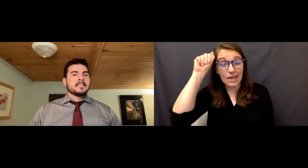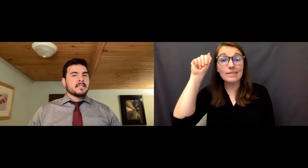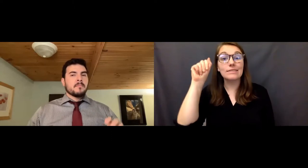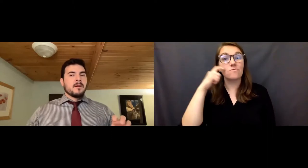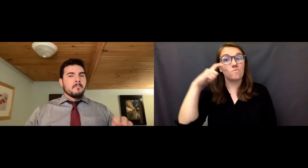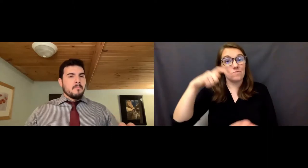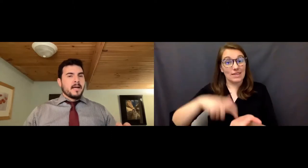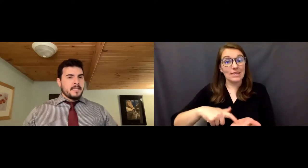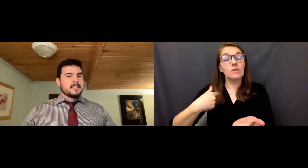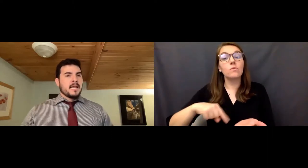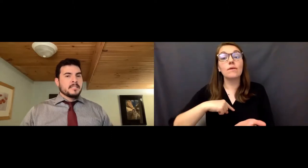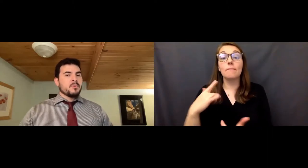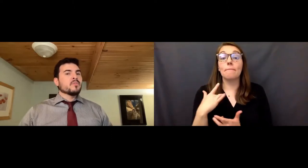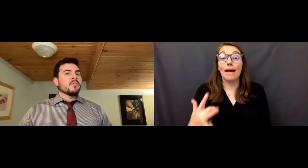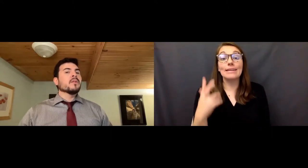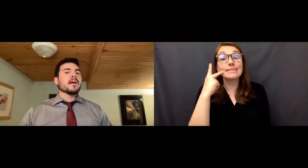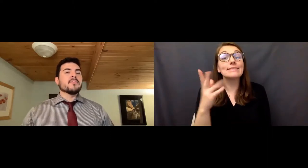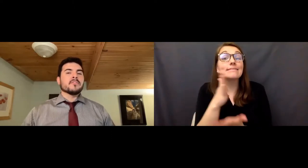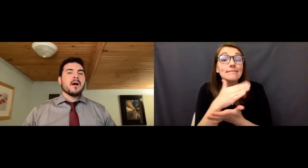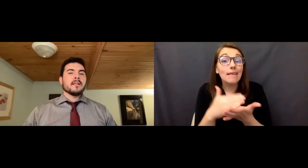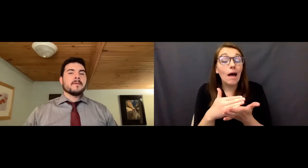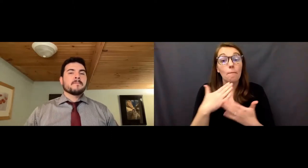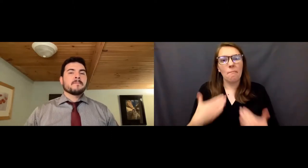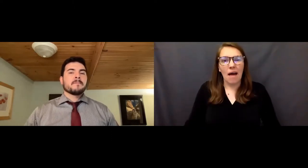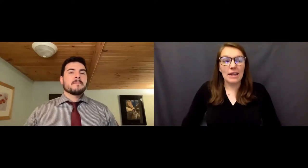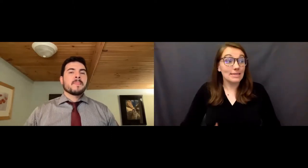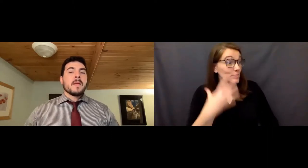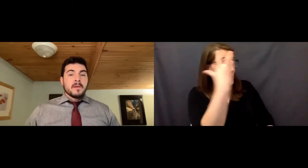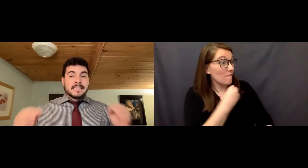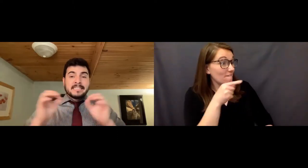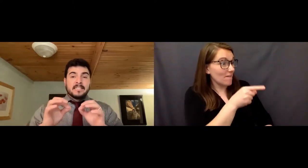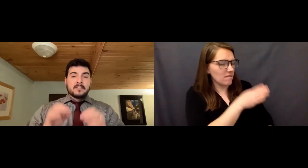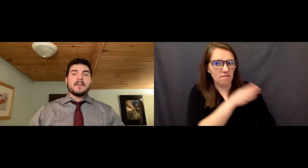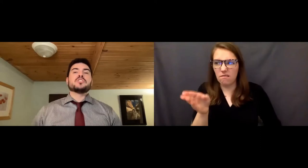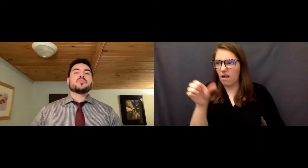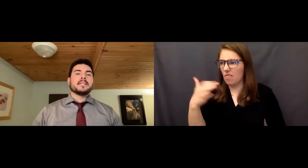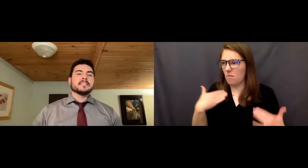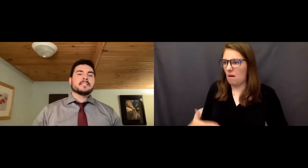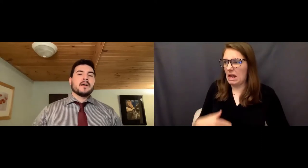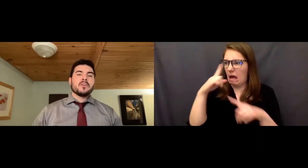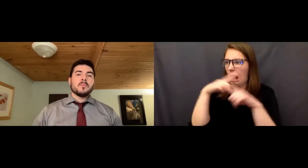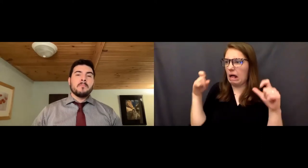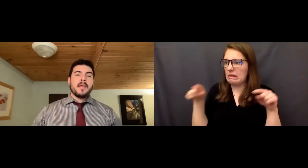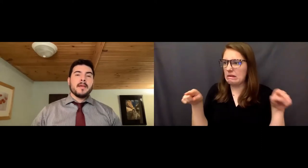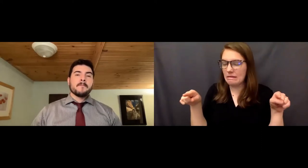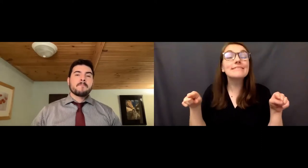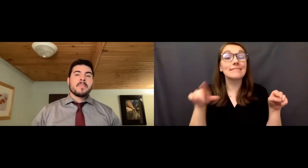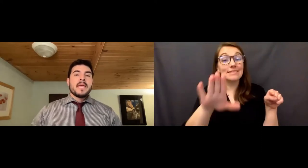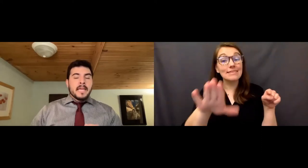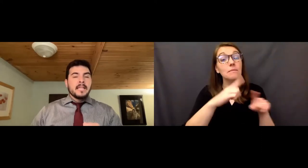see some bodies as beautiful and others as ugly. But at the center of his treatise on the human